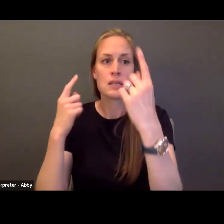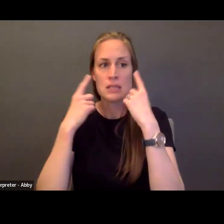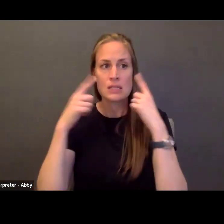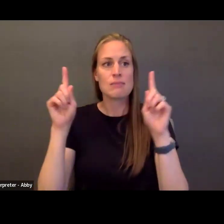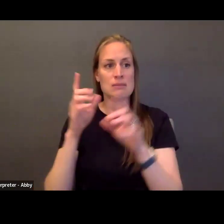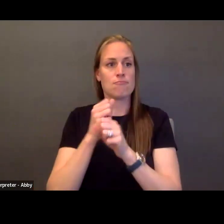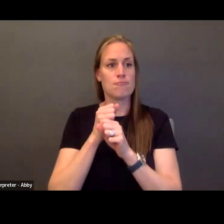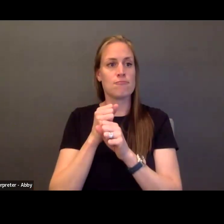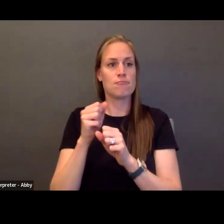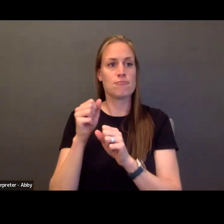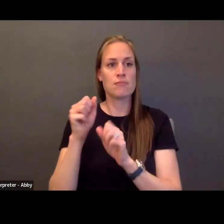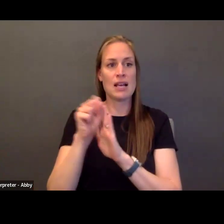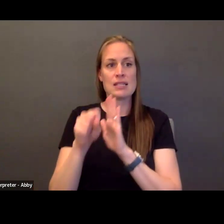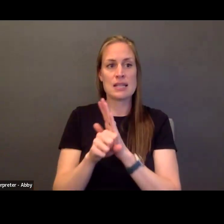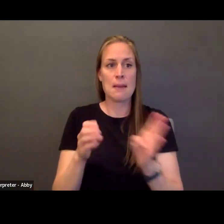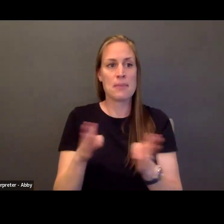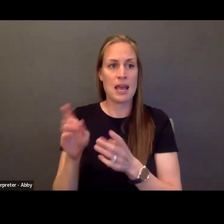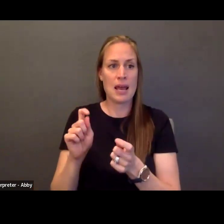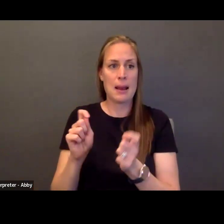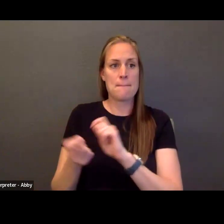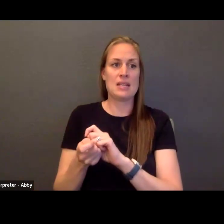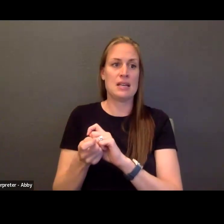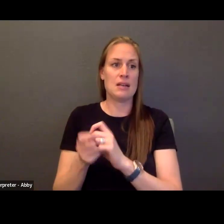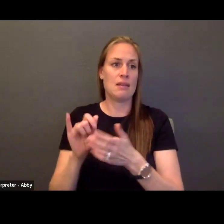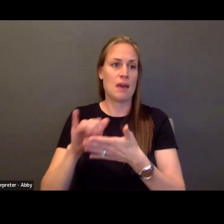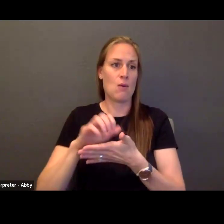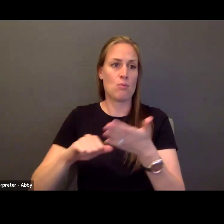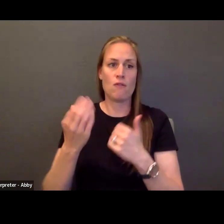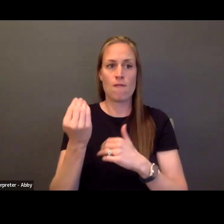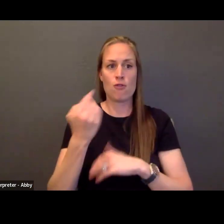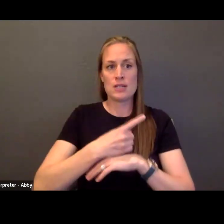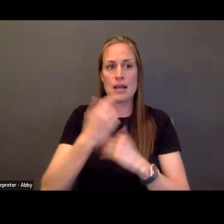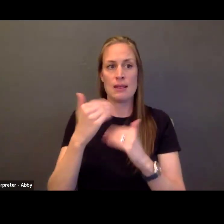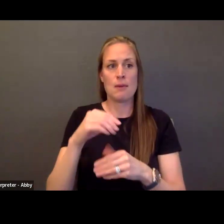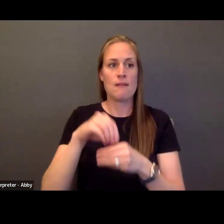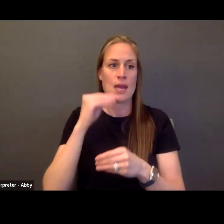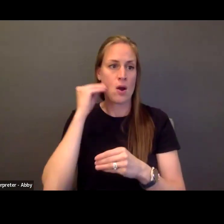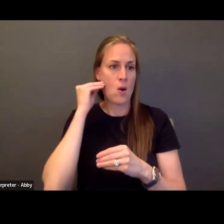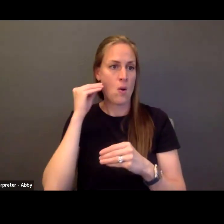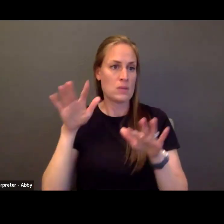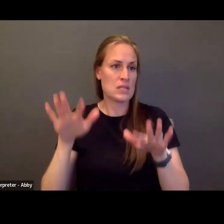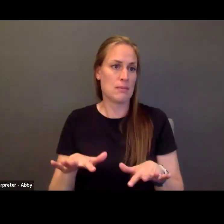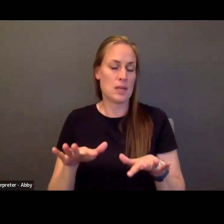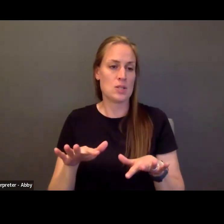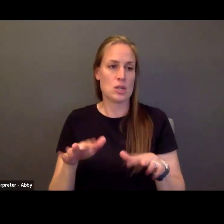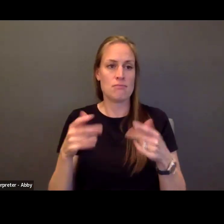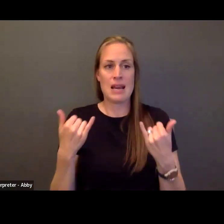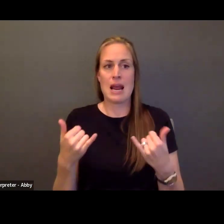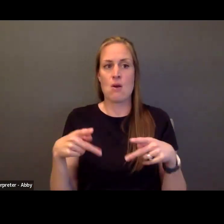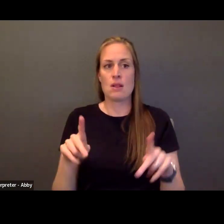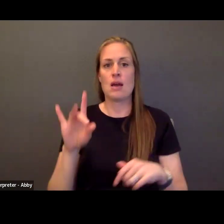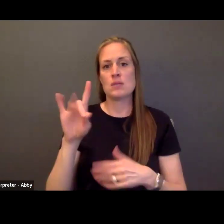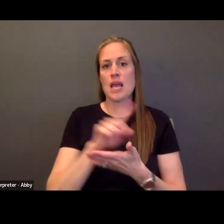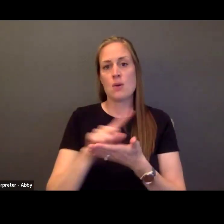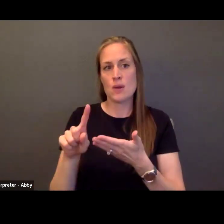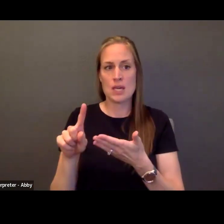January. And those are in the newsletters. So if you haven't had a chance to look at the newsletters, which are also posted online, I think that will